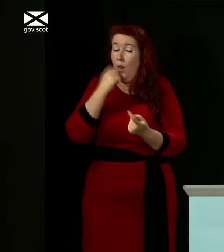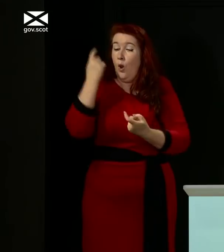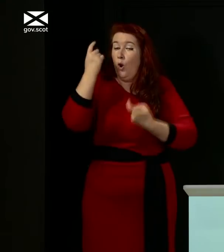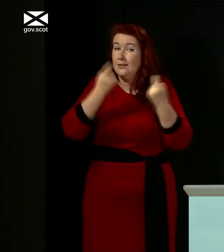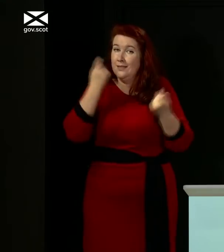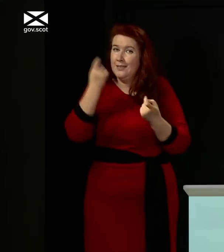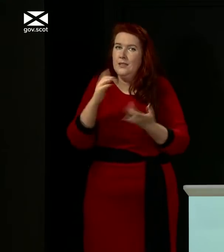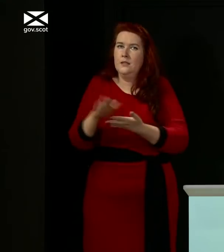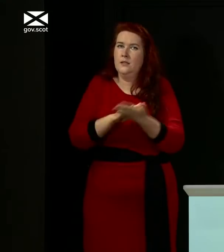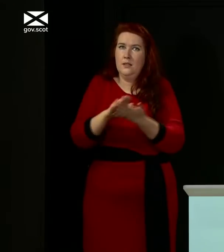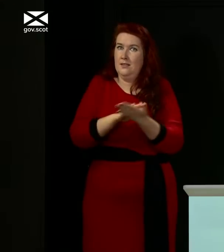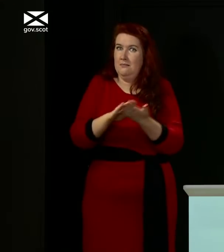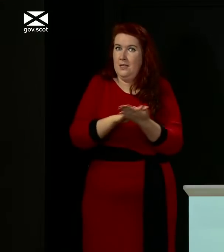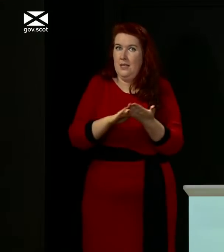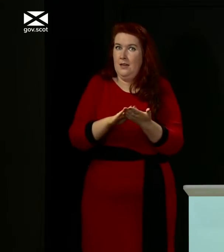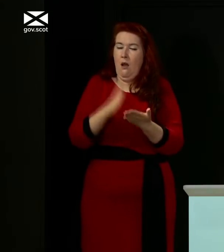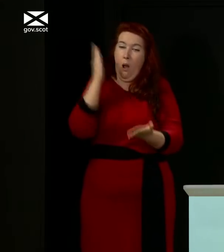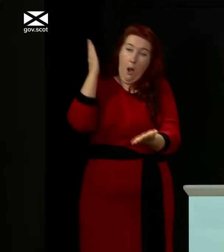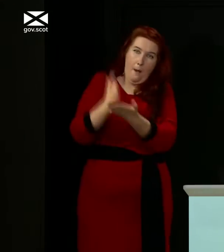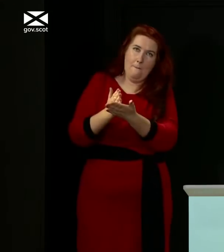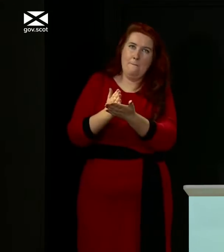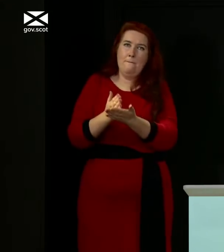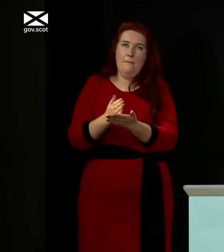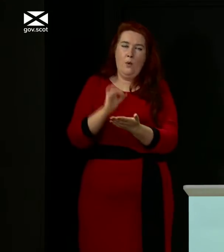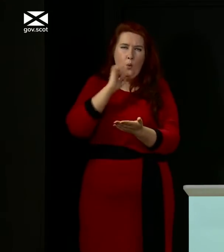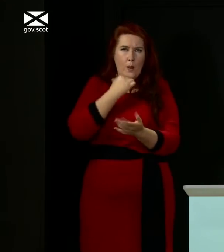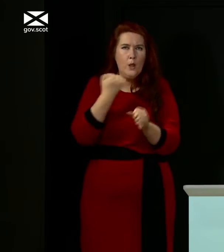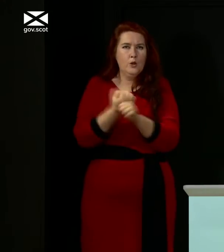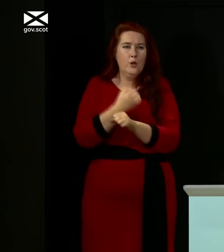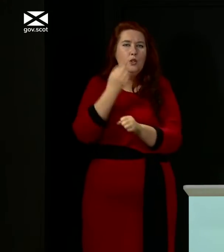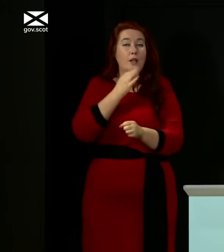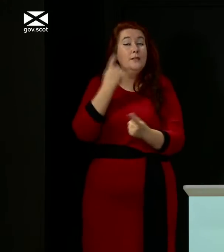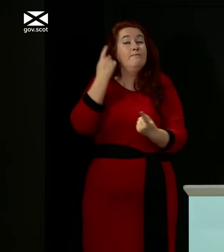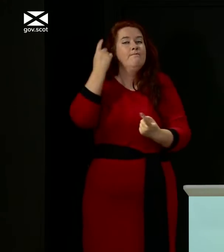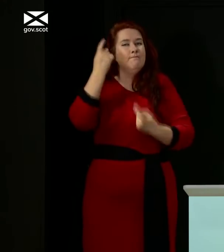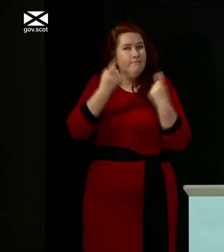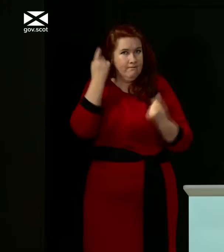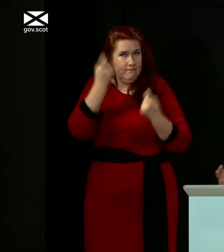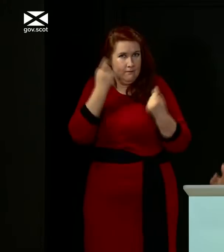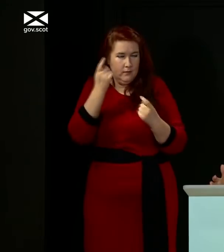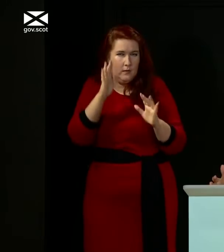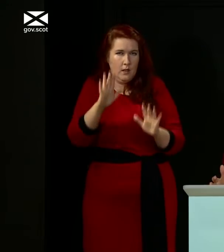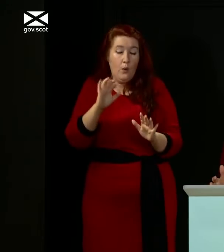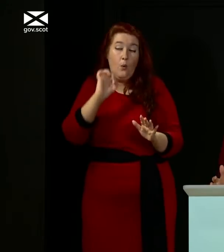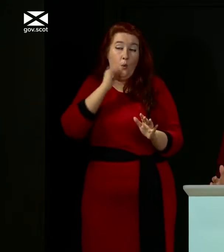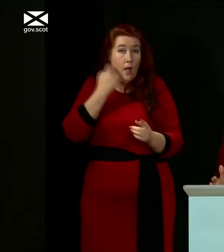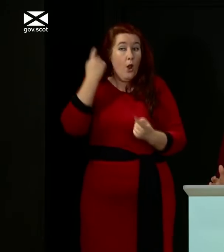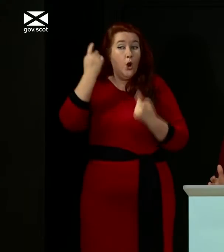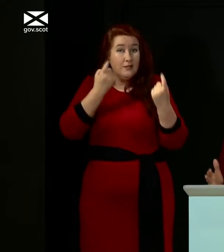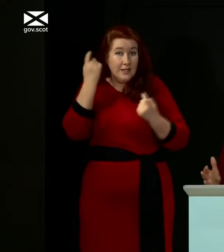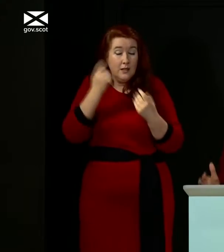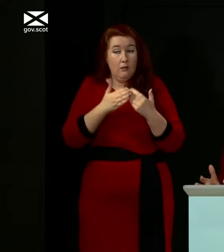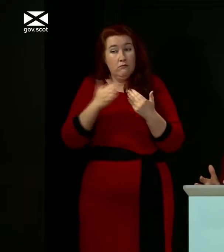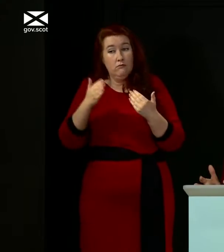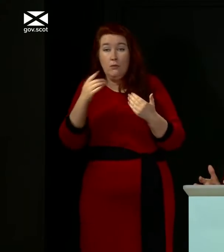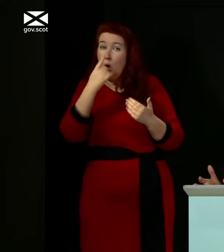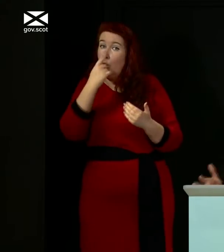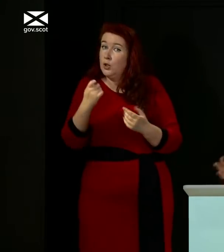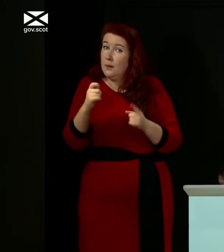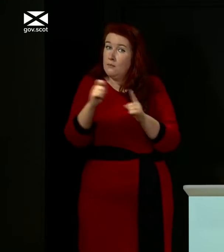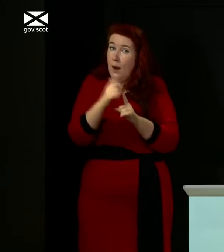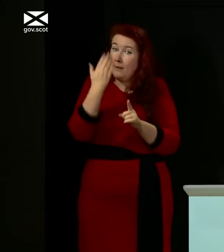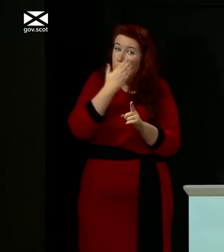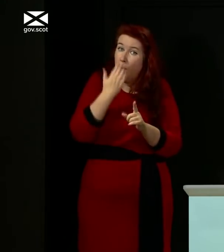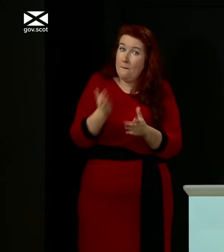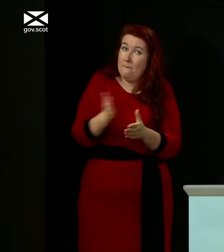should not be taken as a definite statement of intent that we will do these things, but we will consider later on, could we get primary schools